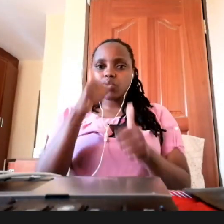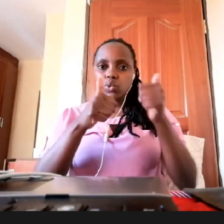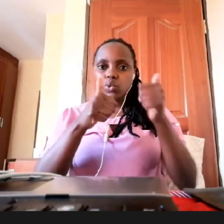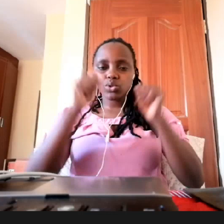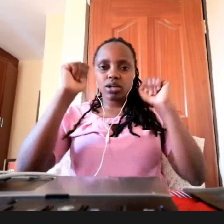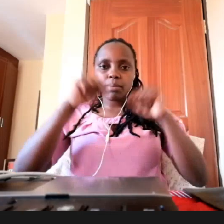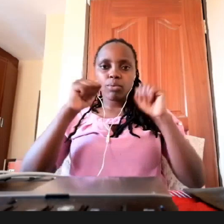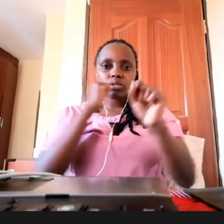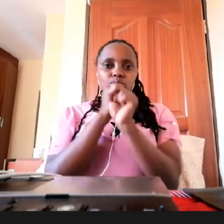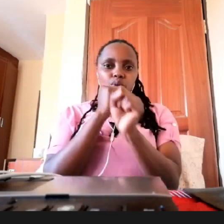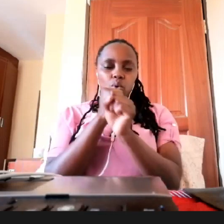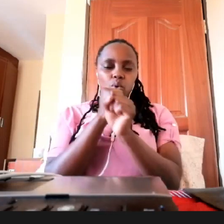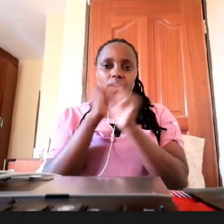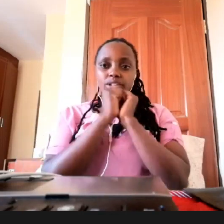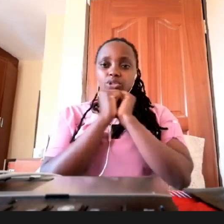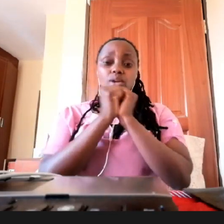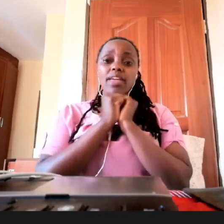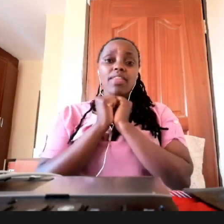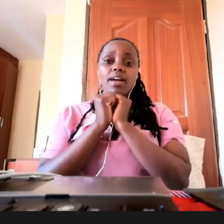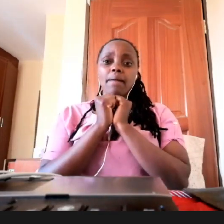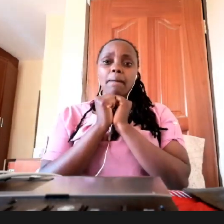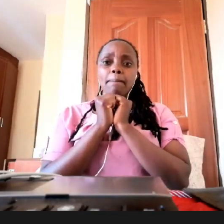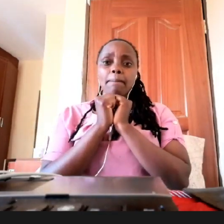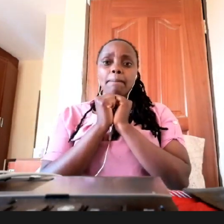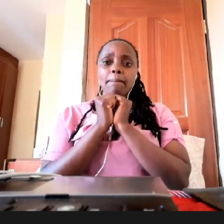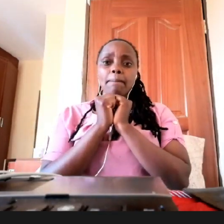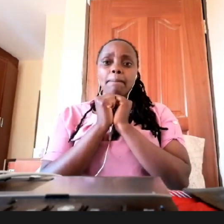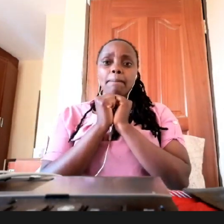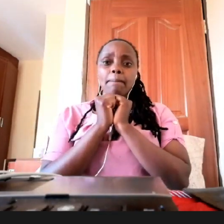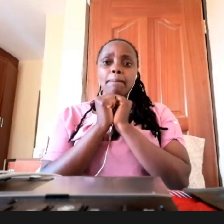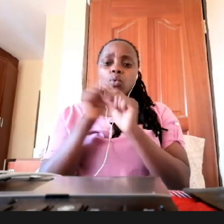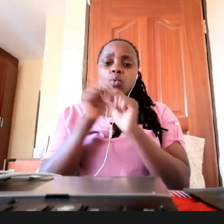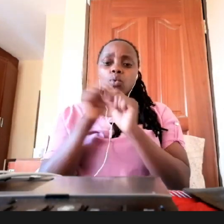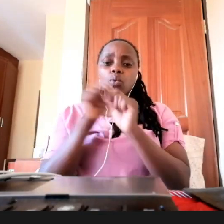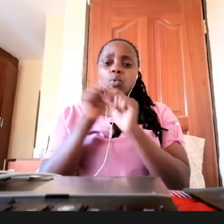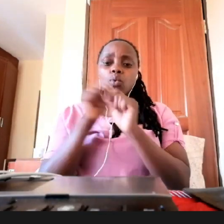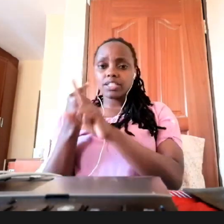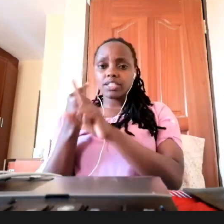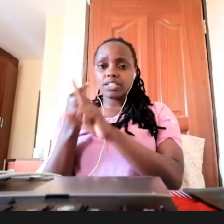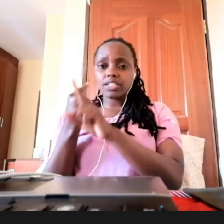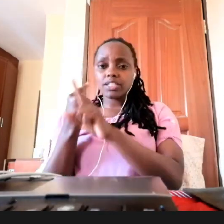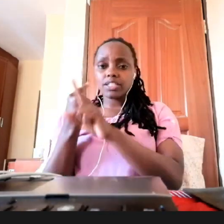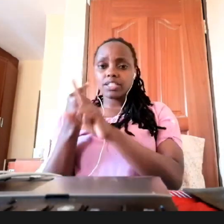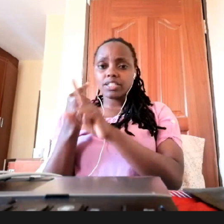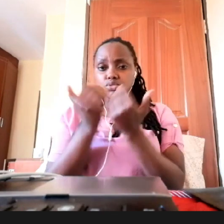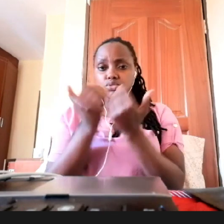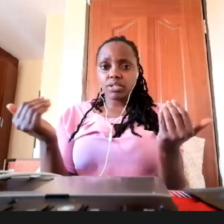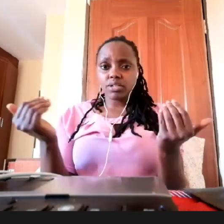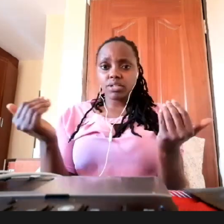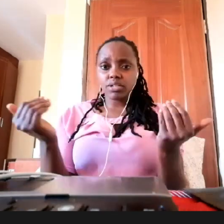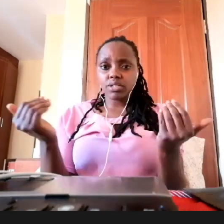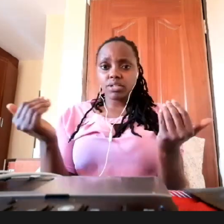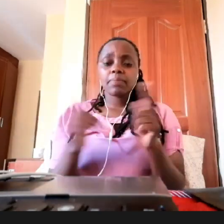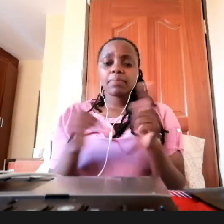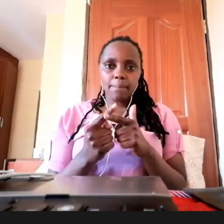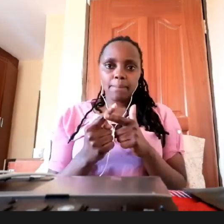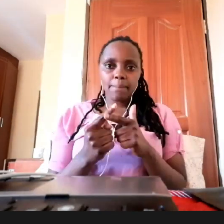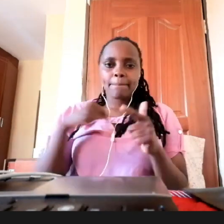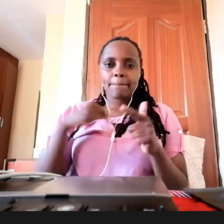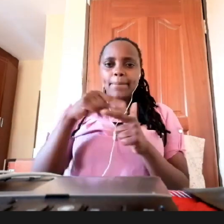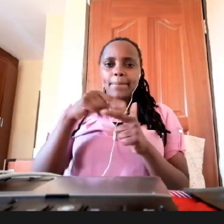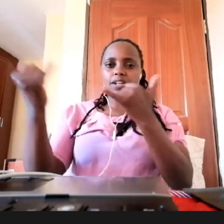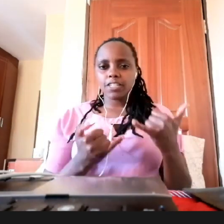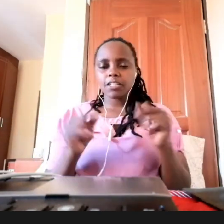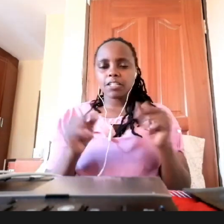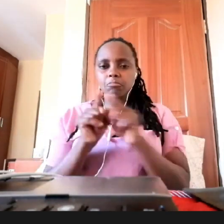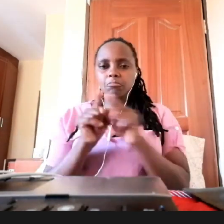work with the different types of children? And then we invited